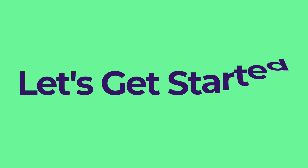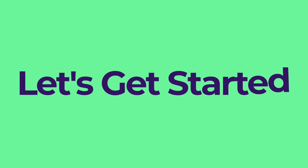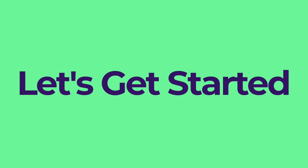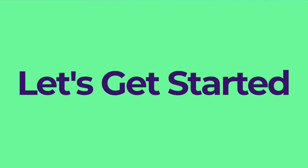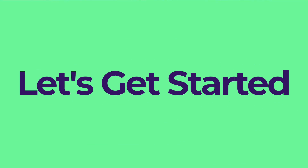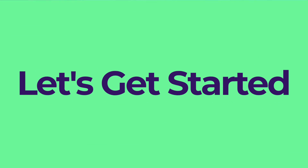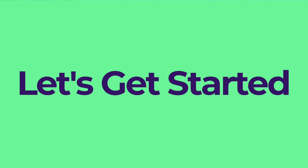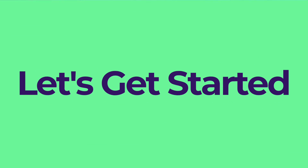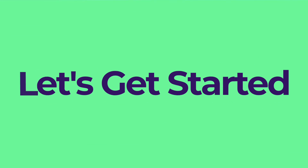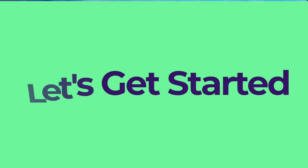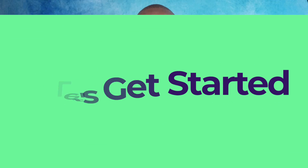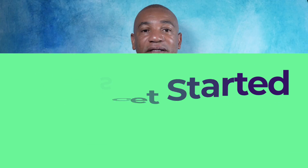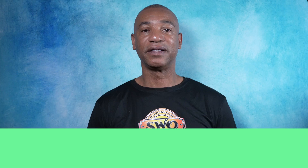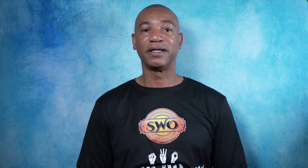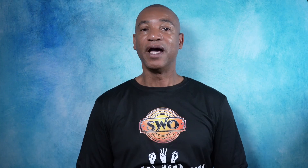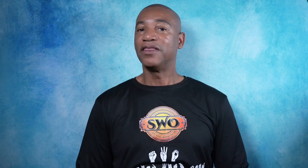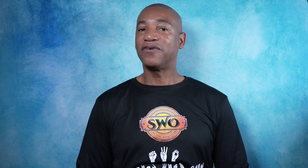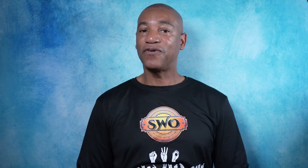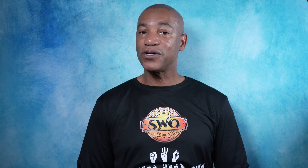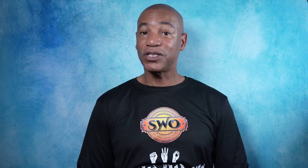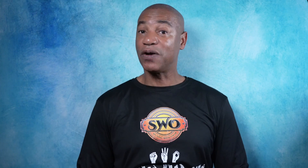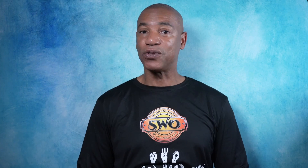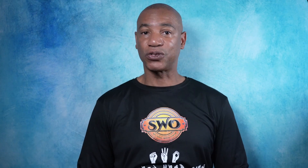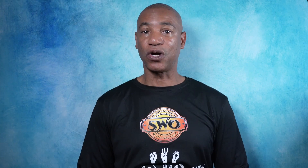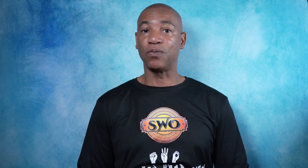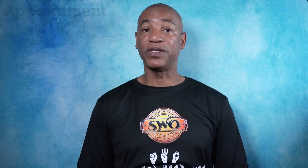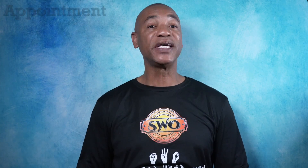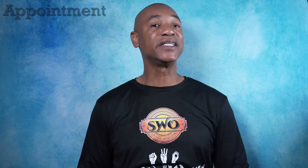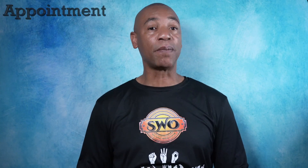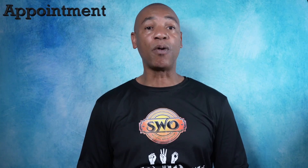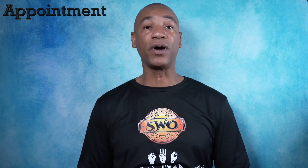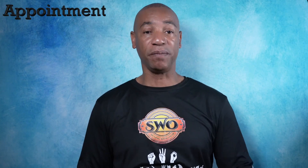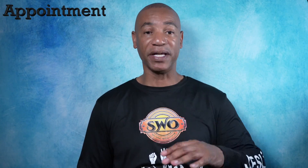Let's get started. The first sign we'll start with is appointment.